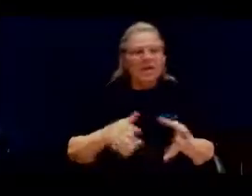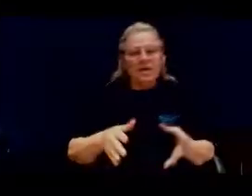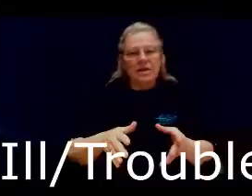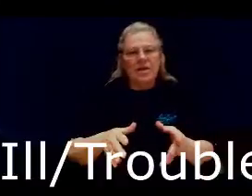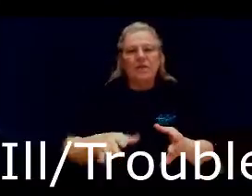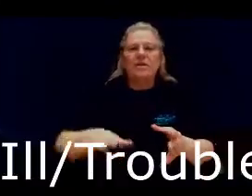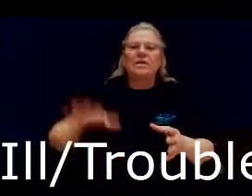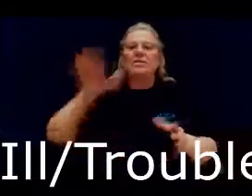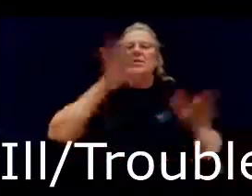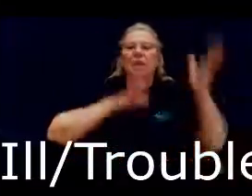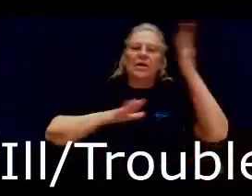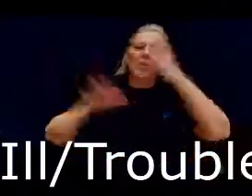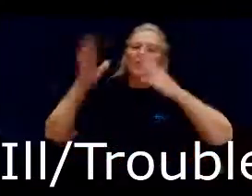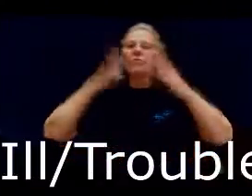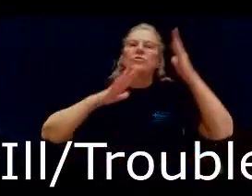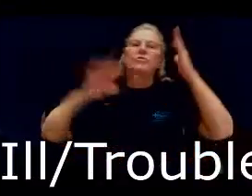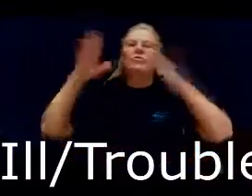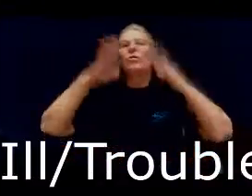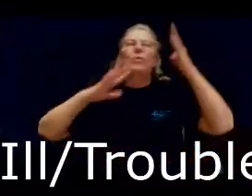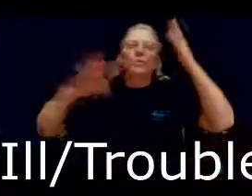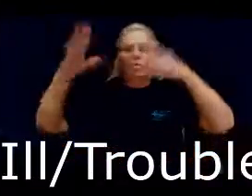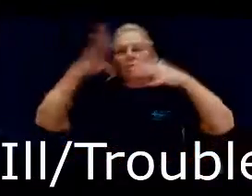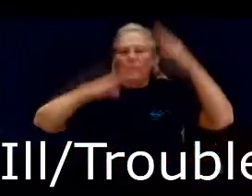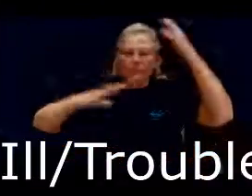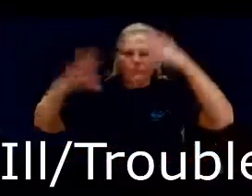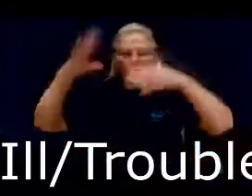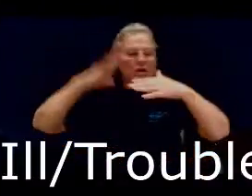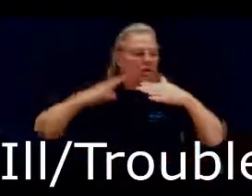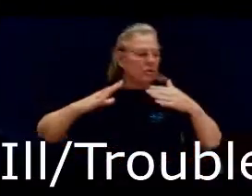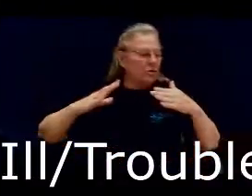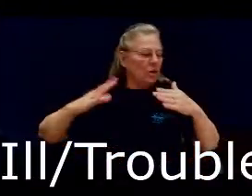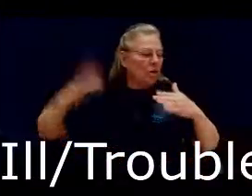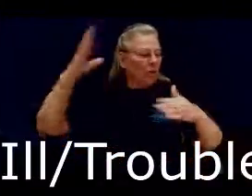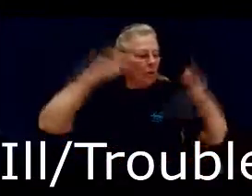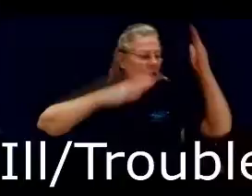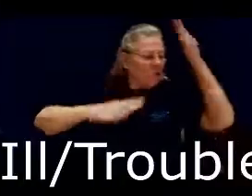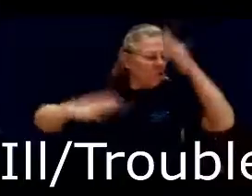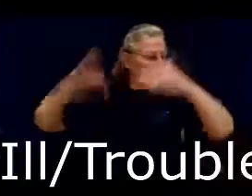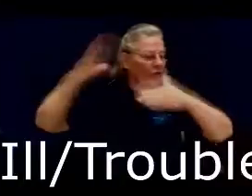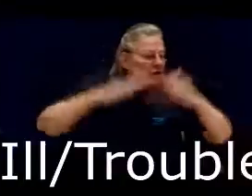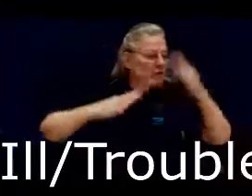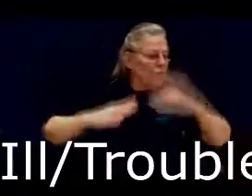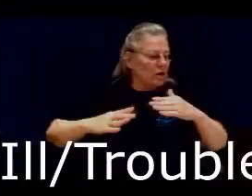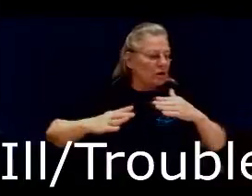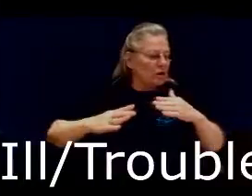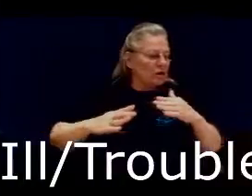This ill is like your trouble, your frustrations, whatever frustrations.